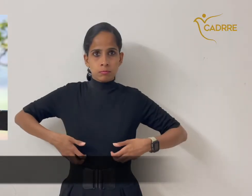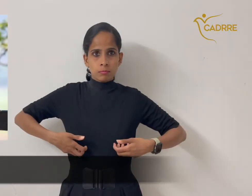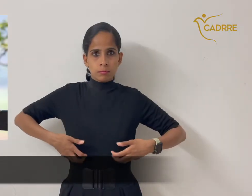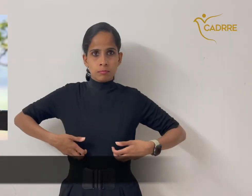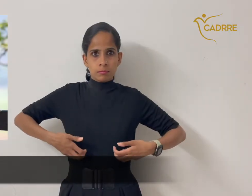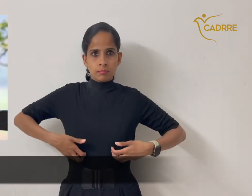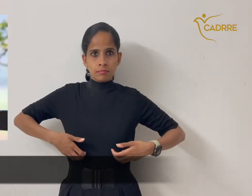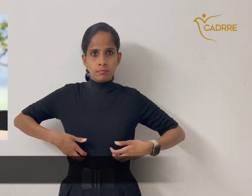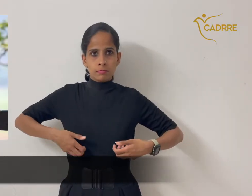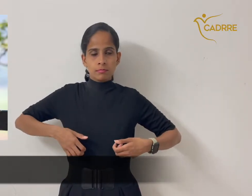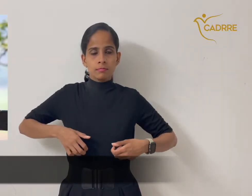Monkey.